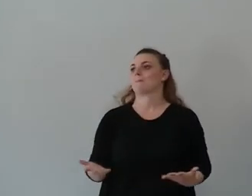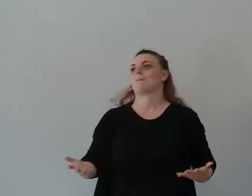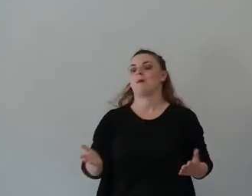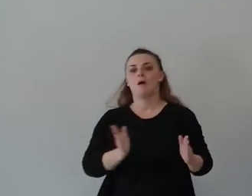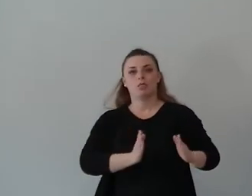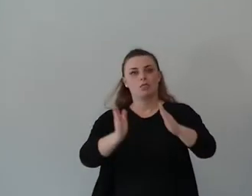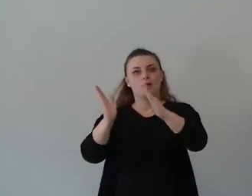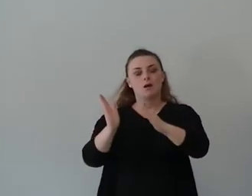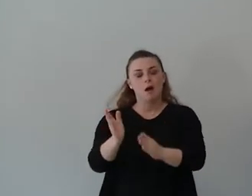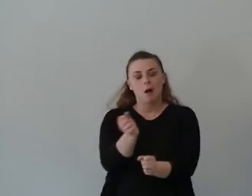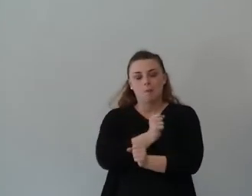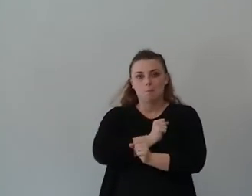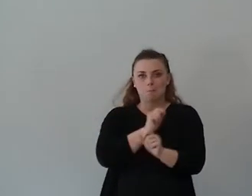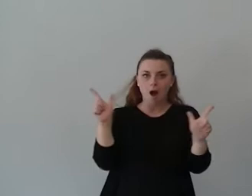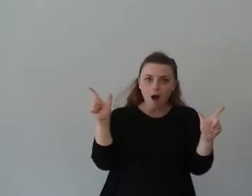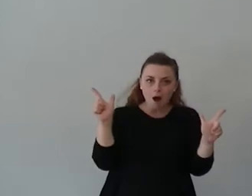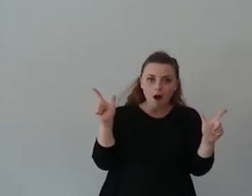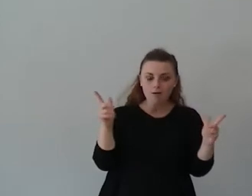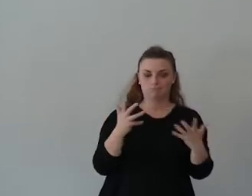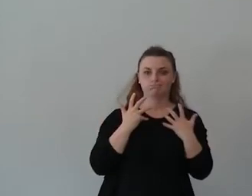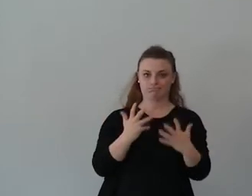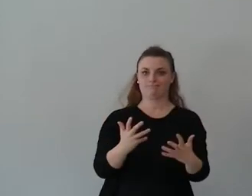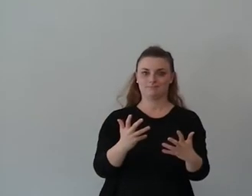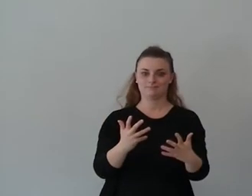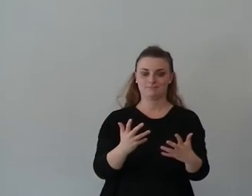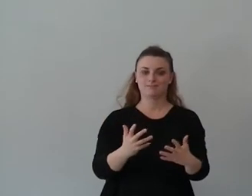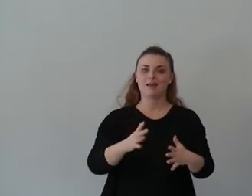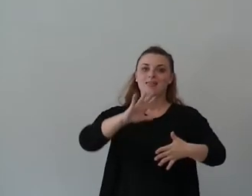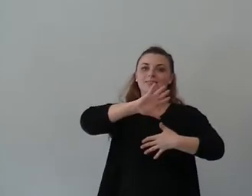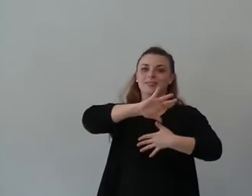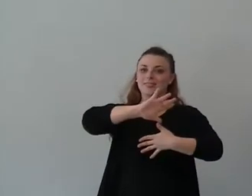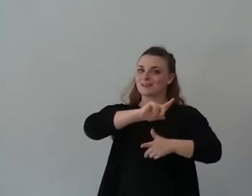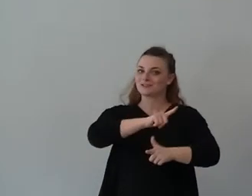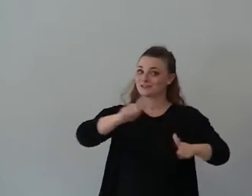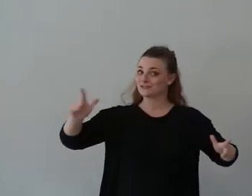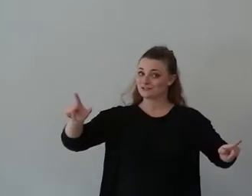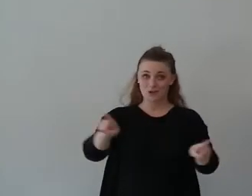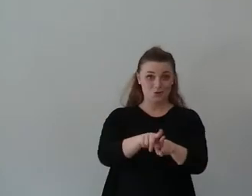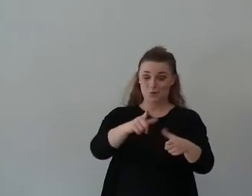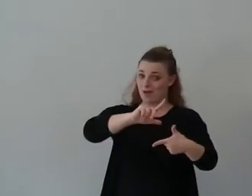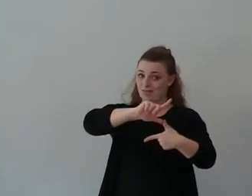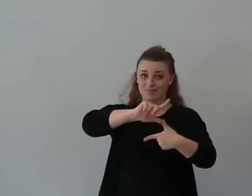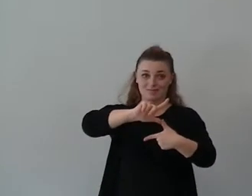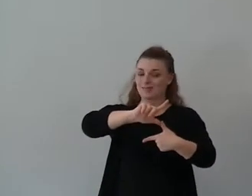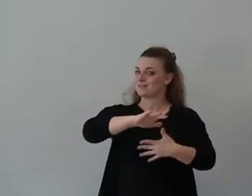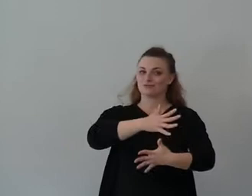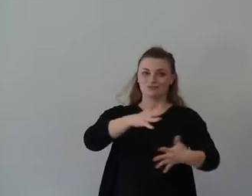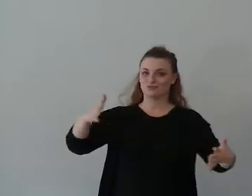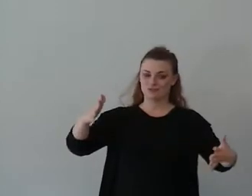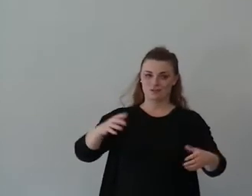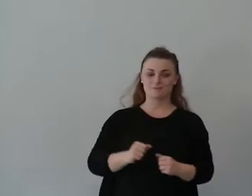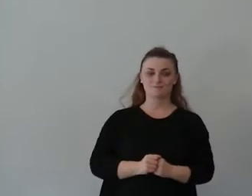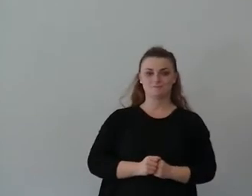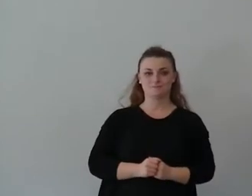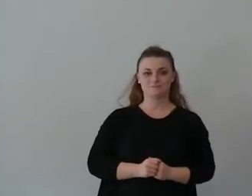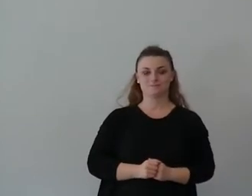fantastico. We don't have anything like that in the States. Non abbiamo niente di simile negli Stati Uniti. At least not that I know of. A meno di cui sono a conoscenza io.